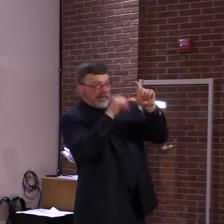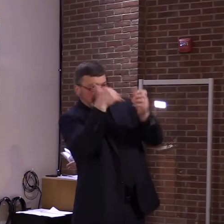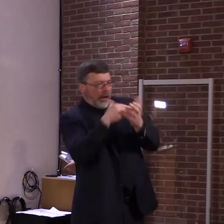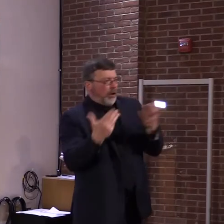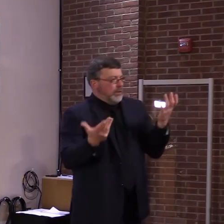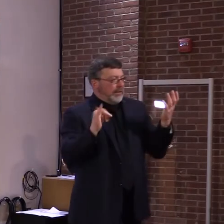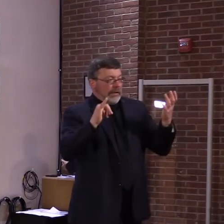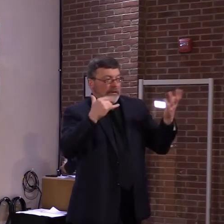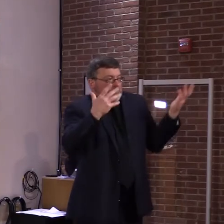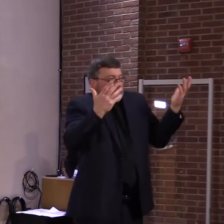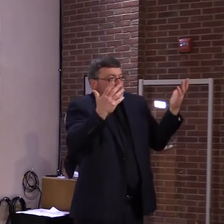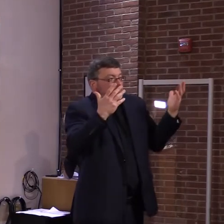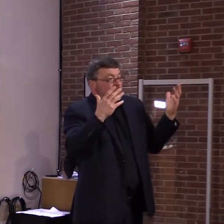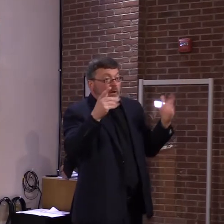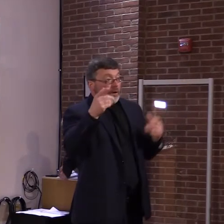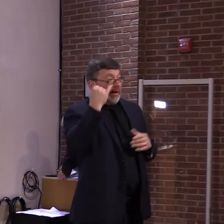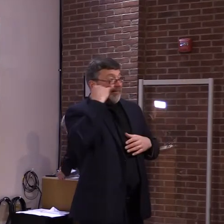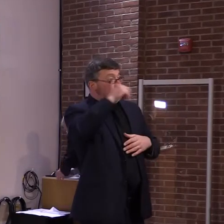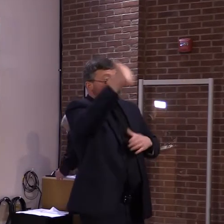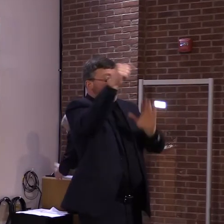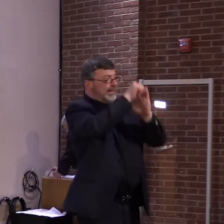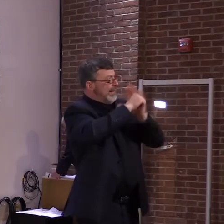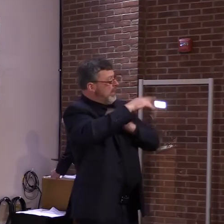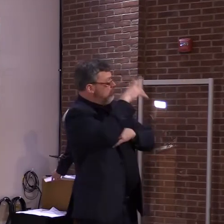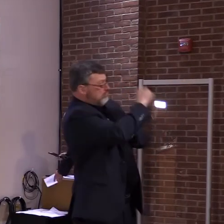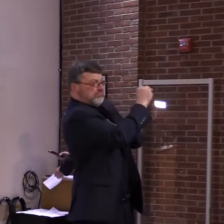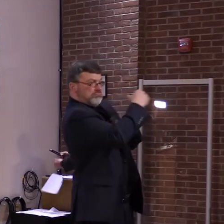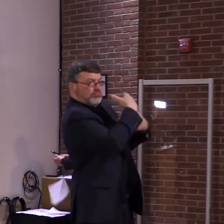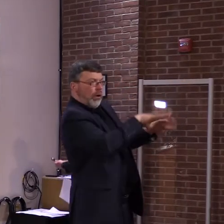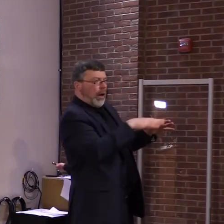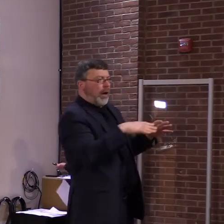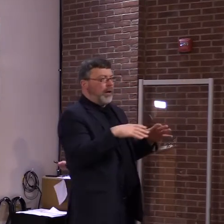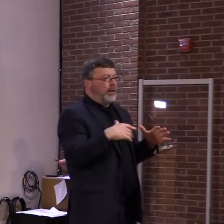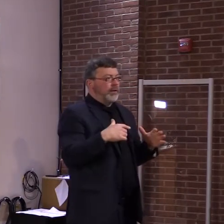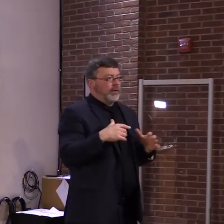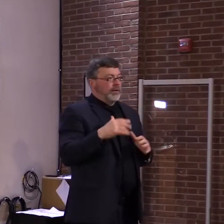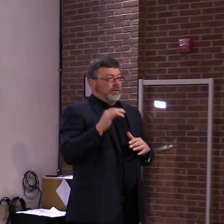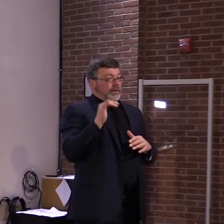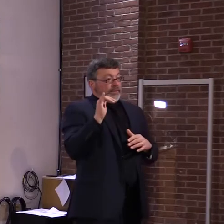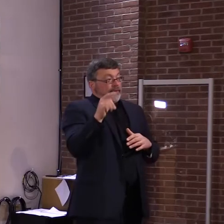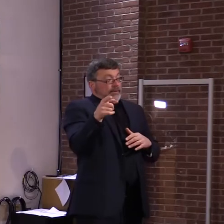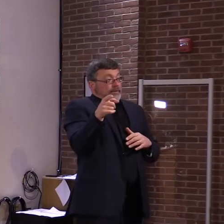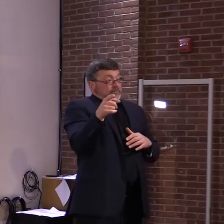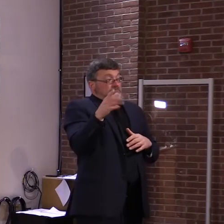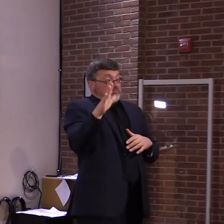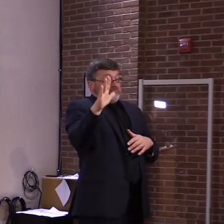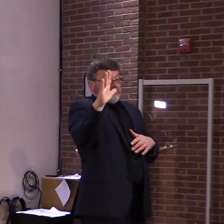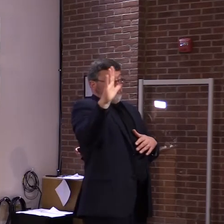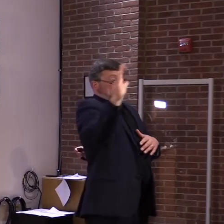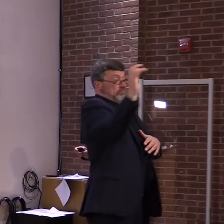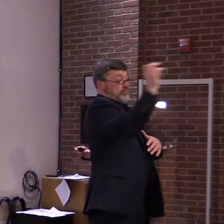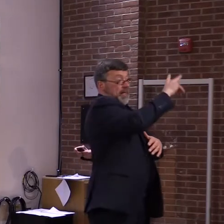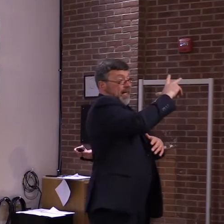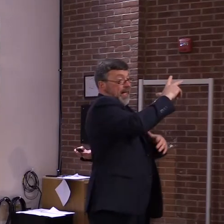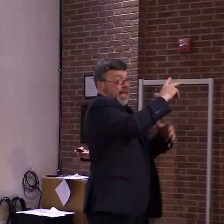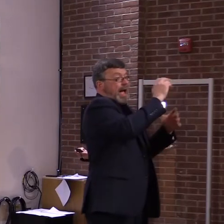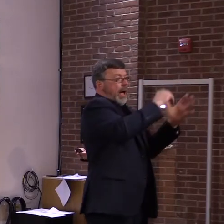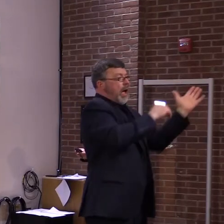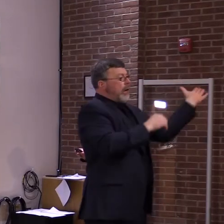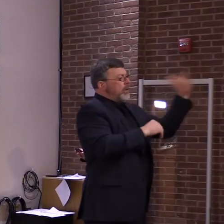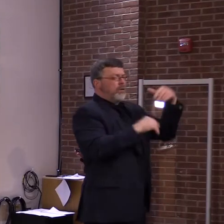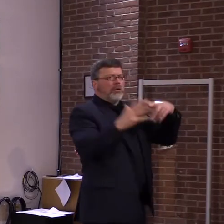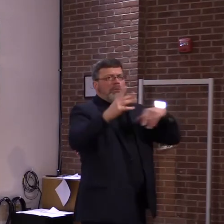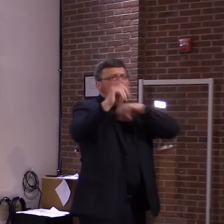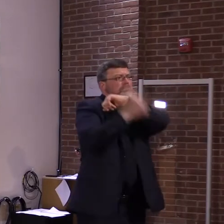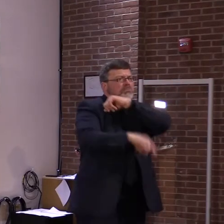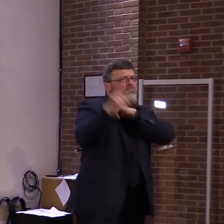their allocation, they can go back and get their allocation next week. So they're not going to be penalized for a long period of